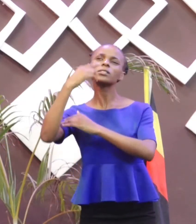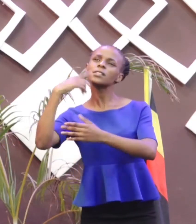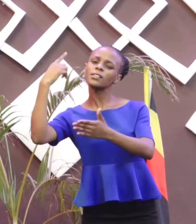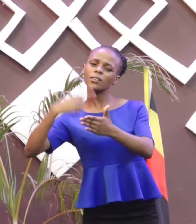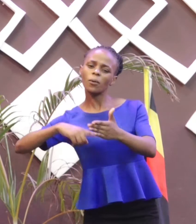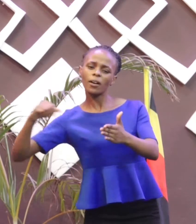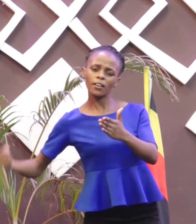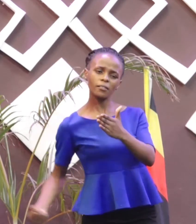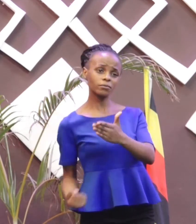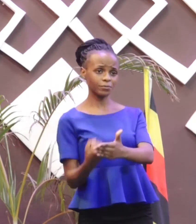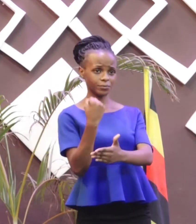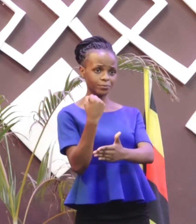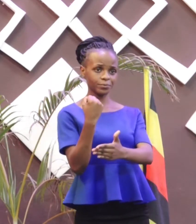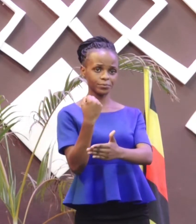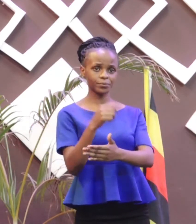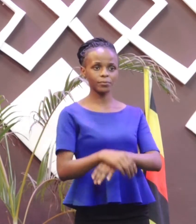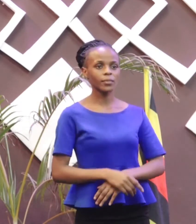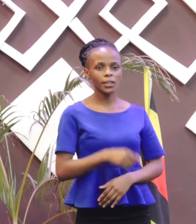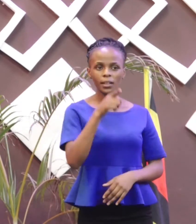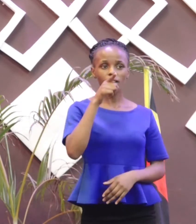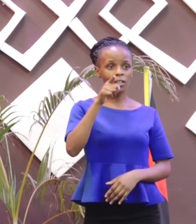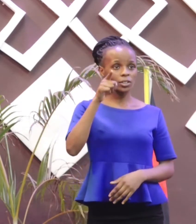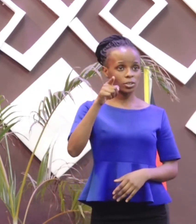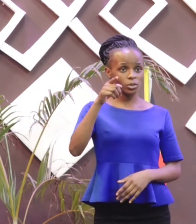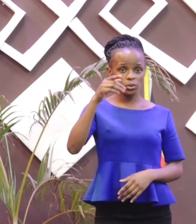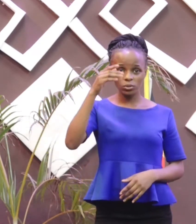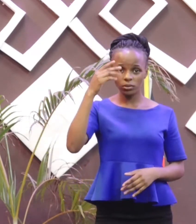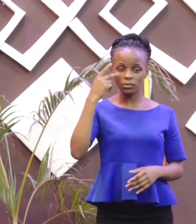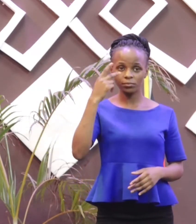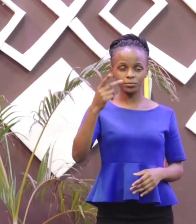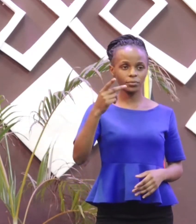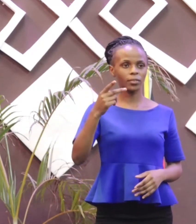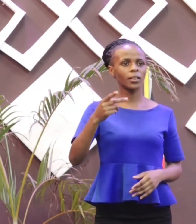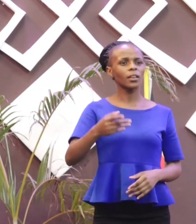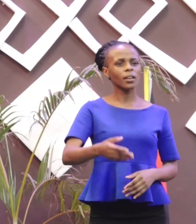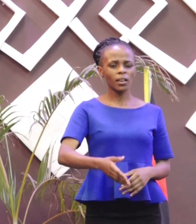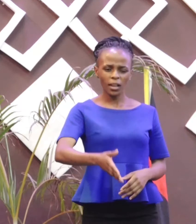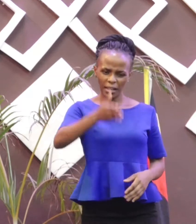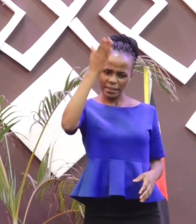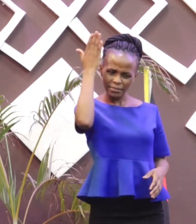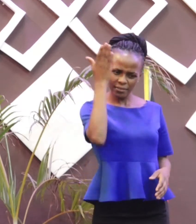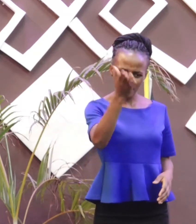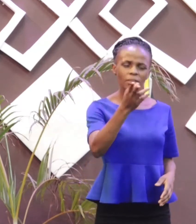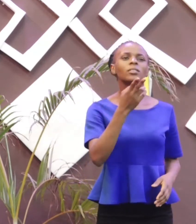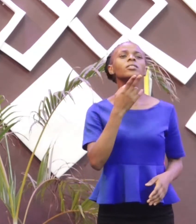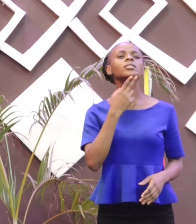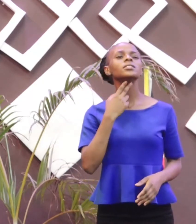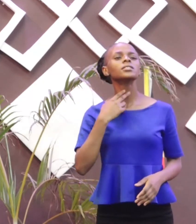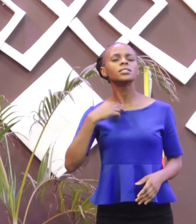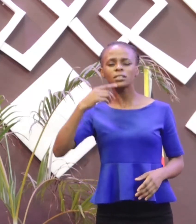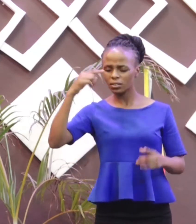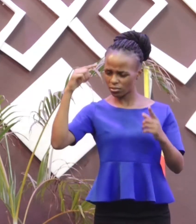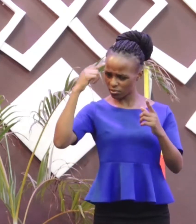Agamba mugorokoke. So you note that there is need for arising.